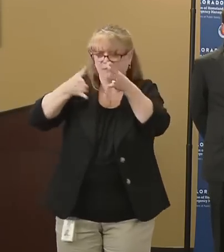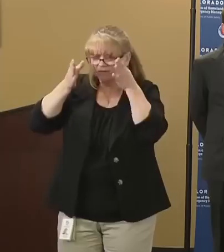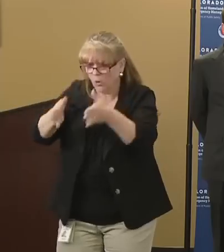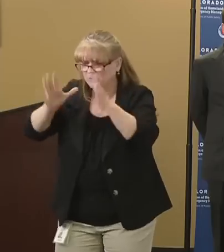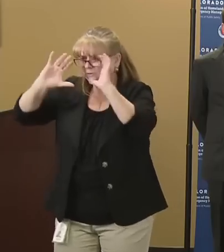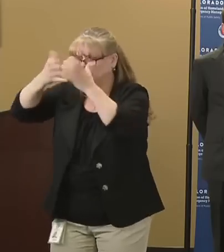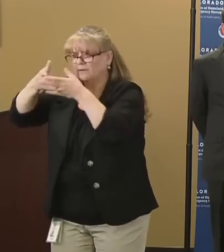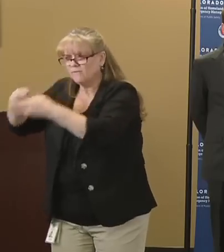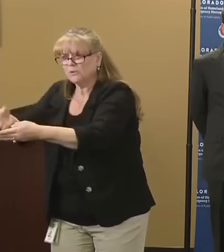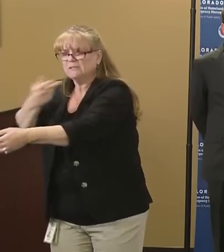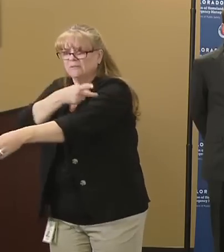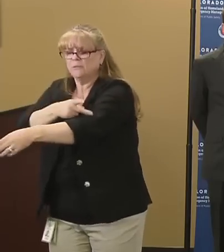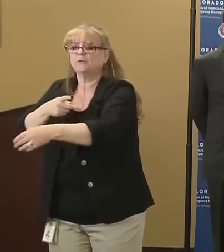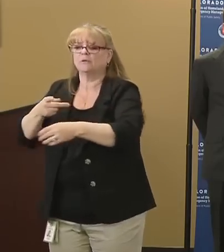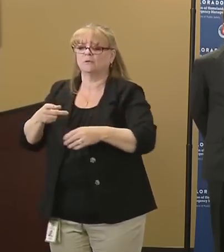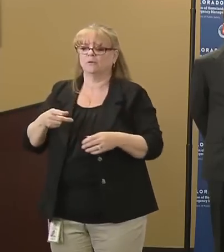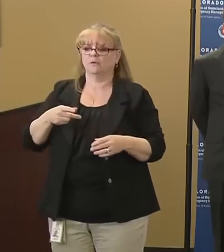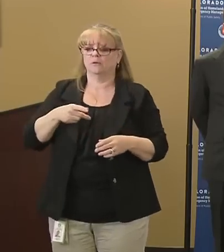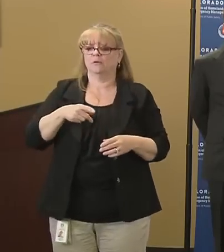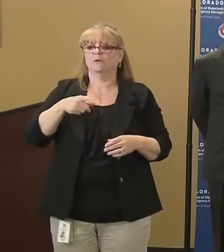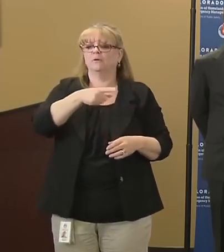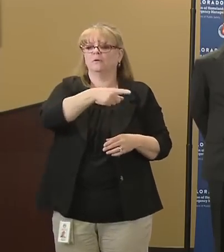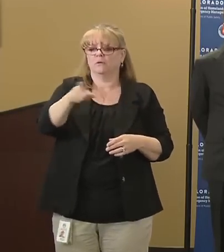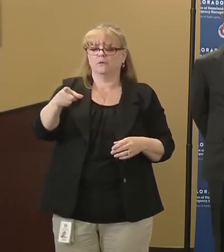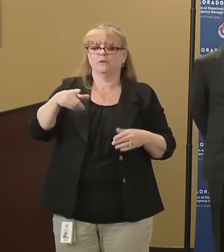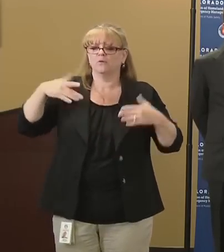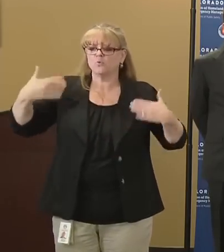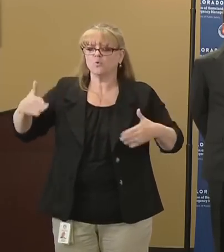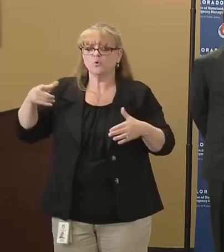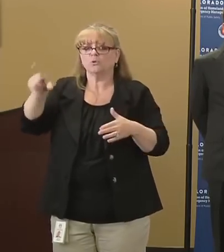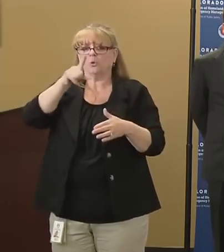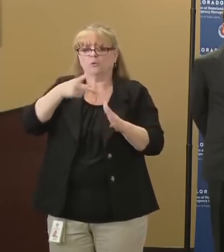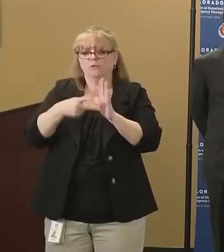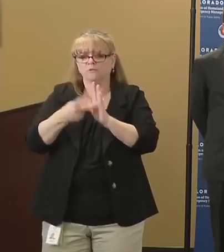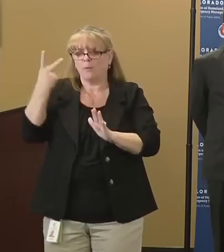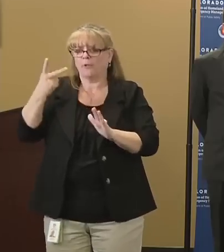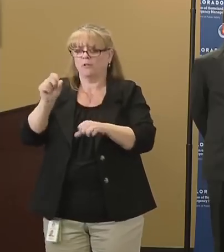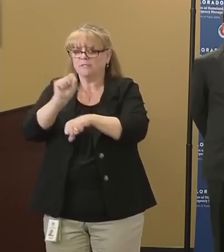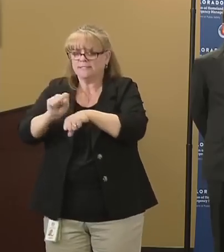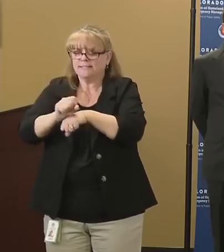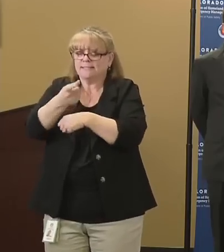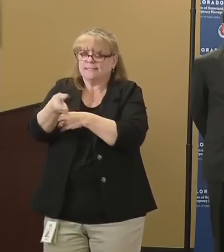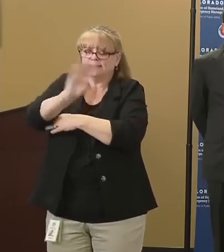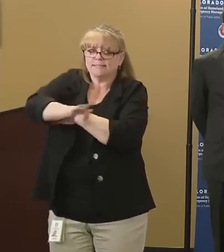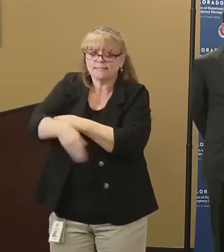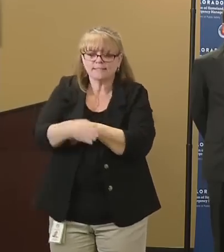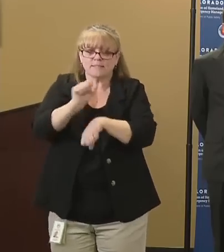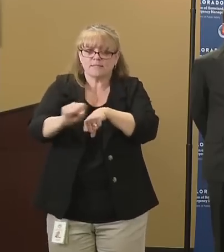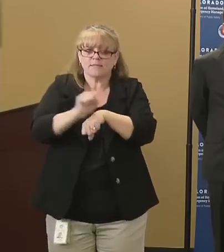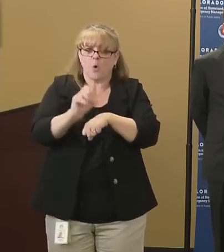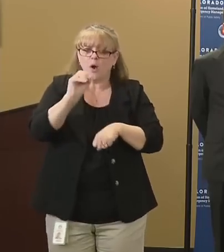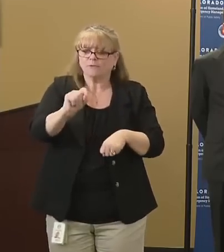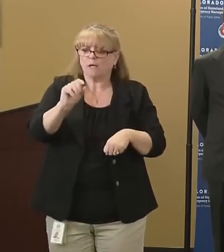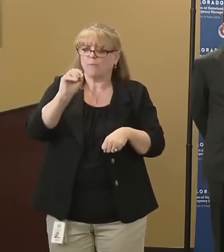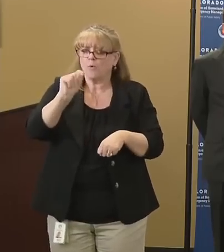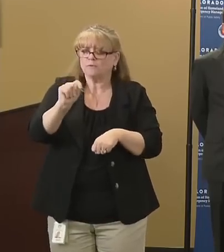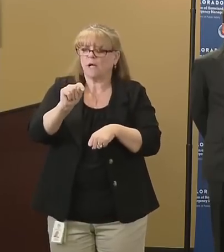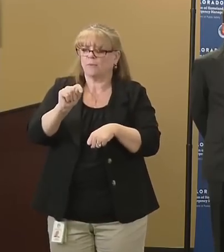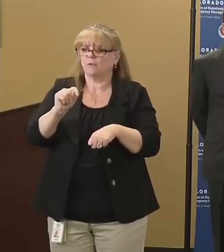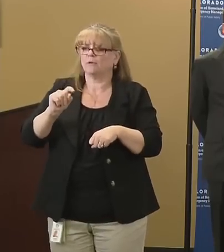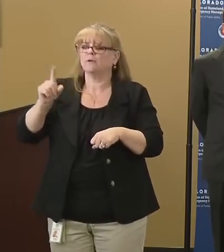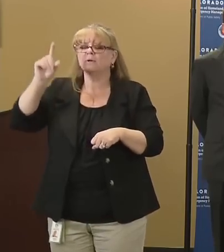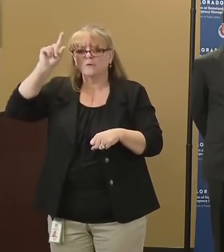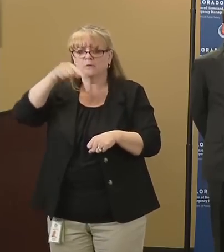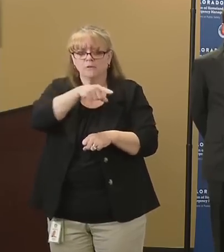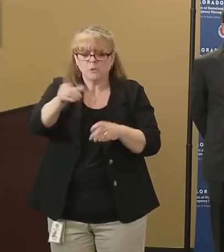working continuously throughout the day and night to effectively care for these very sick patients. As of this morning,